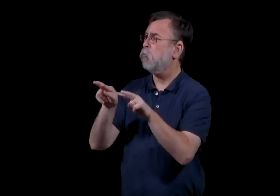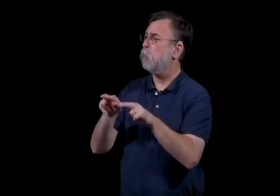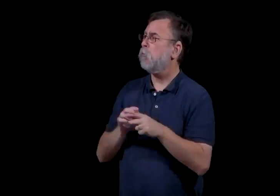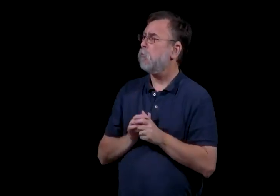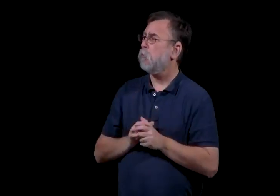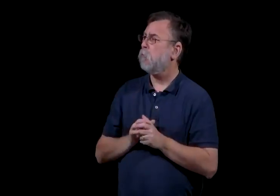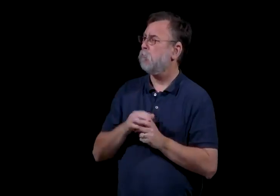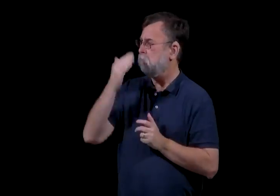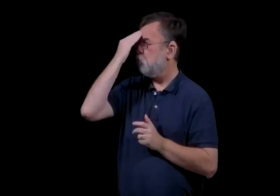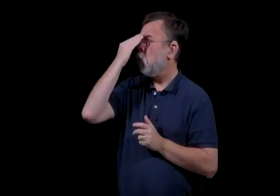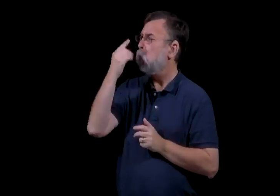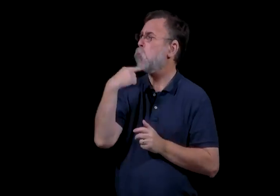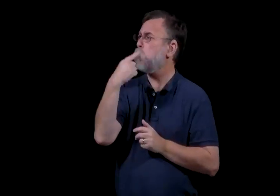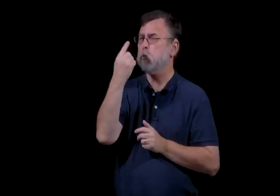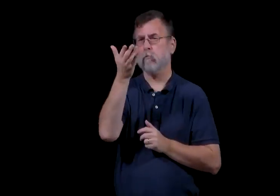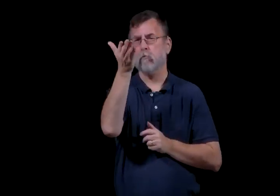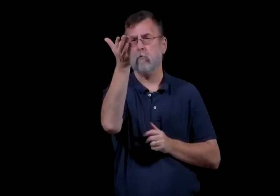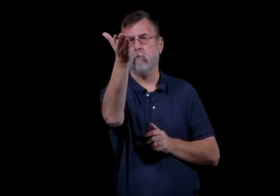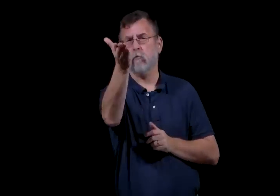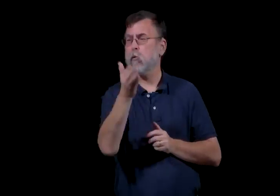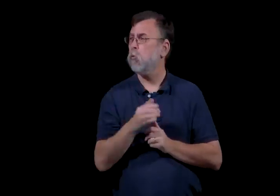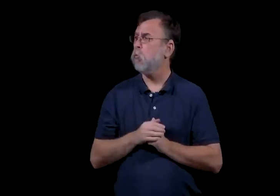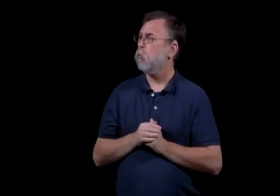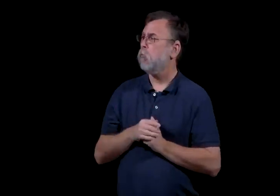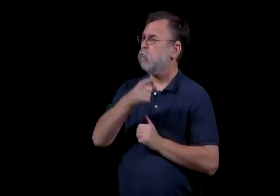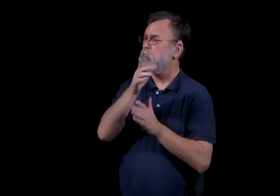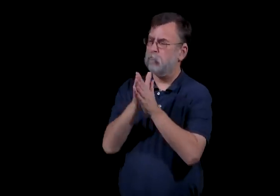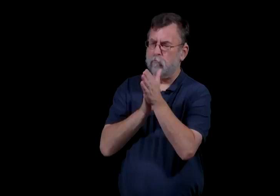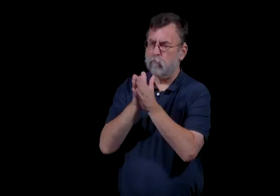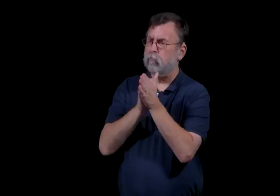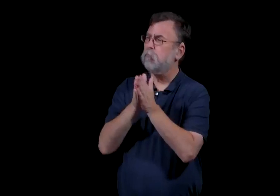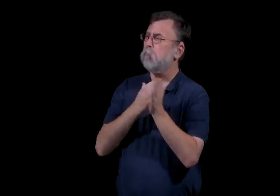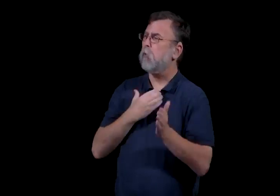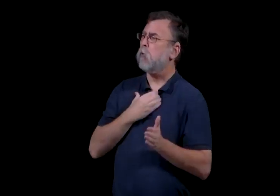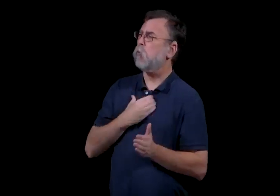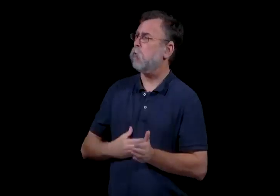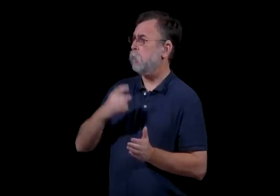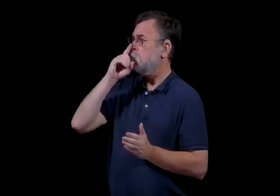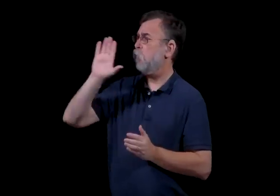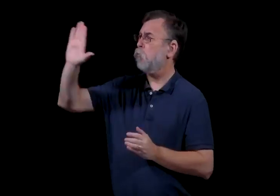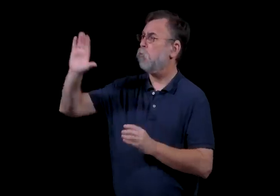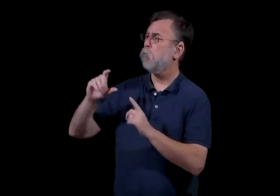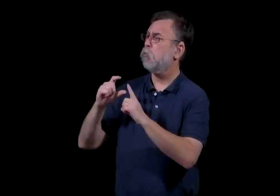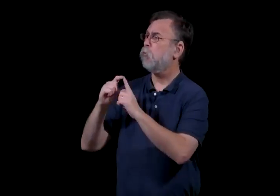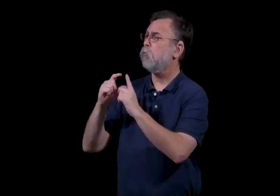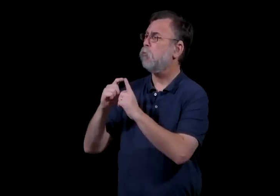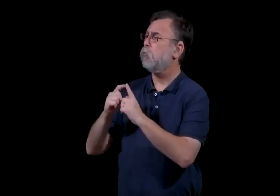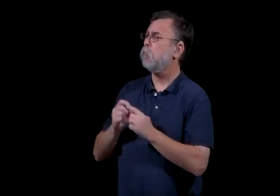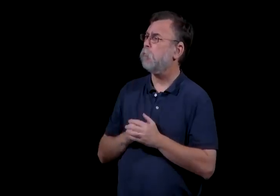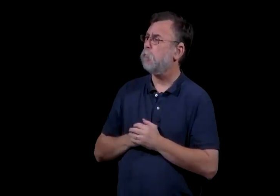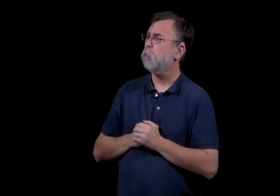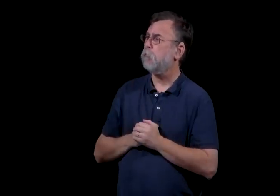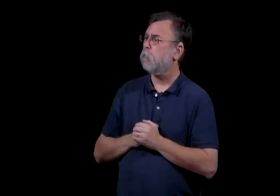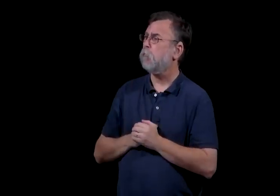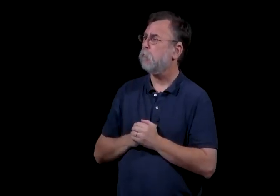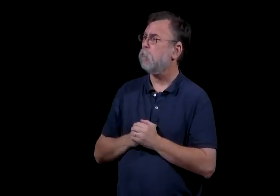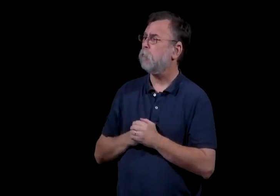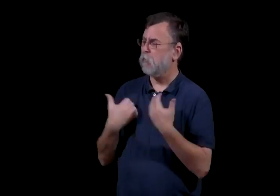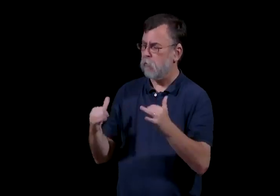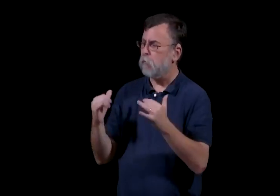You love those that are watching and those that are here. These are your people. They're hungry for your word this morning, and